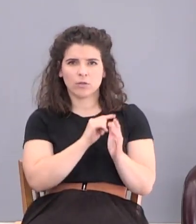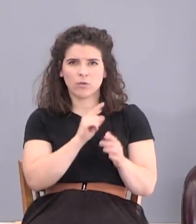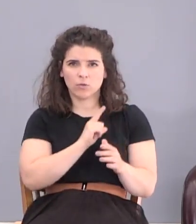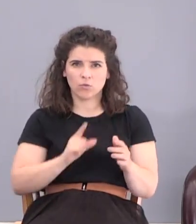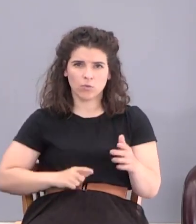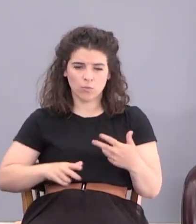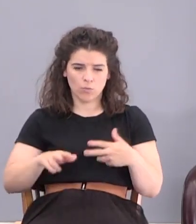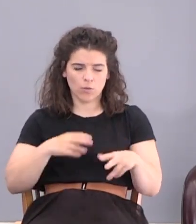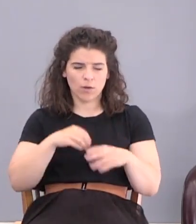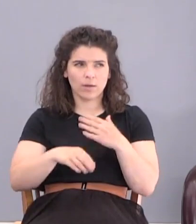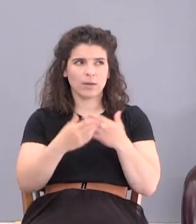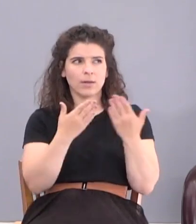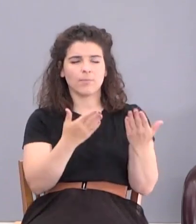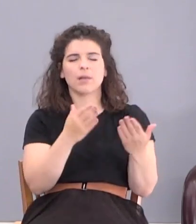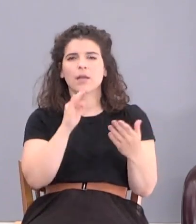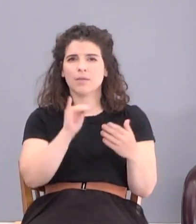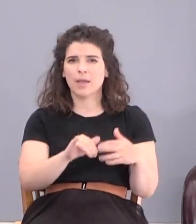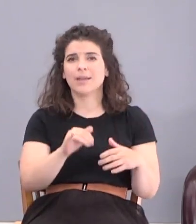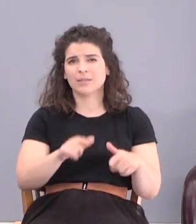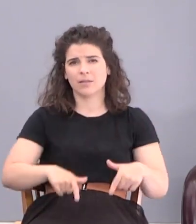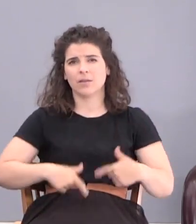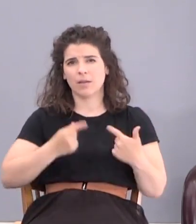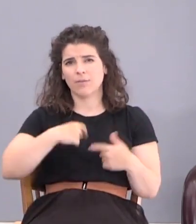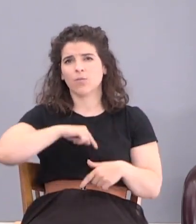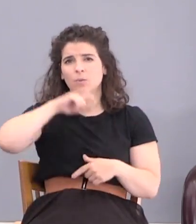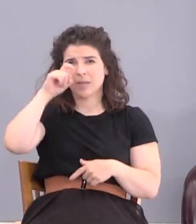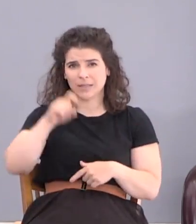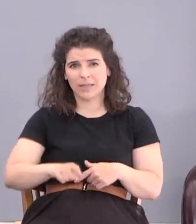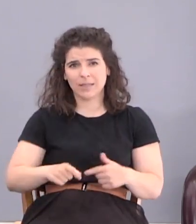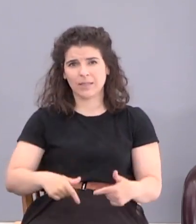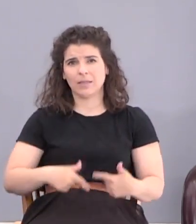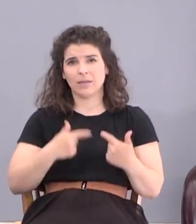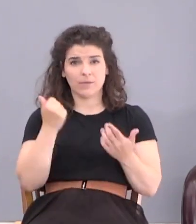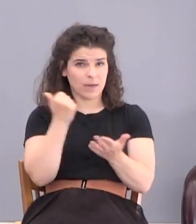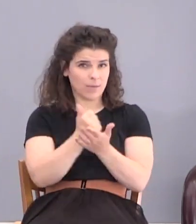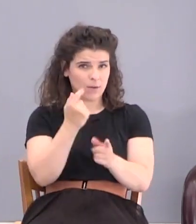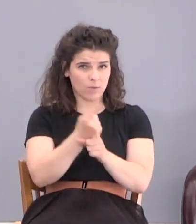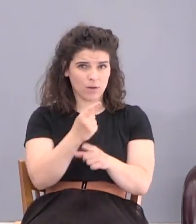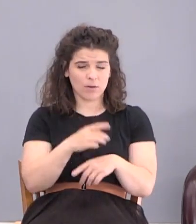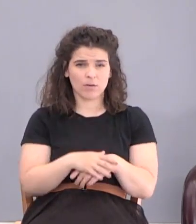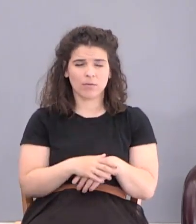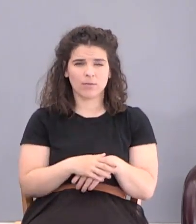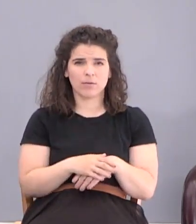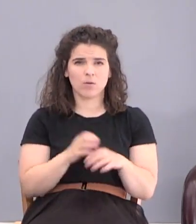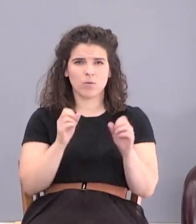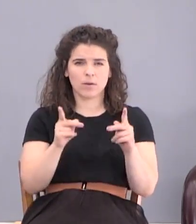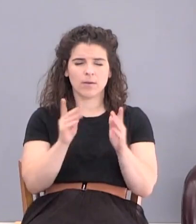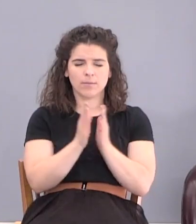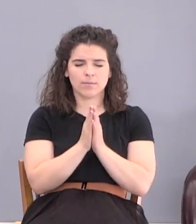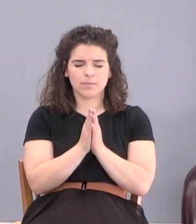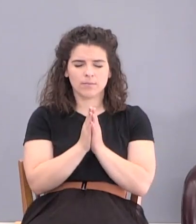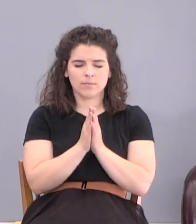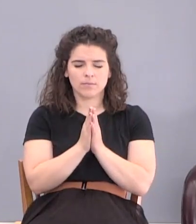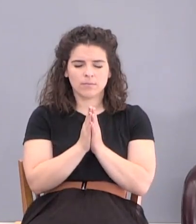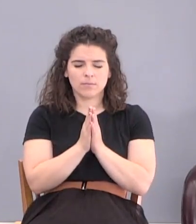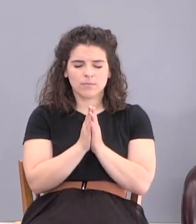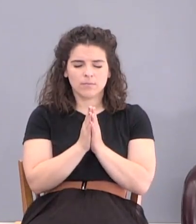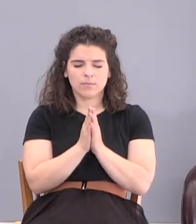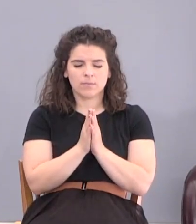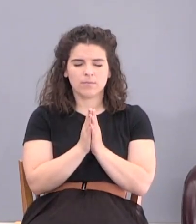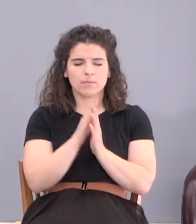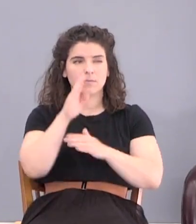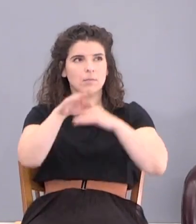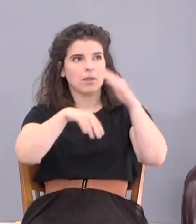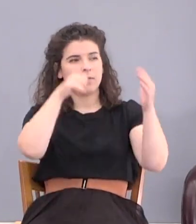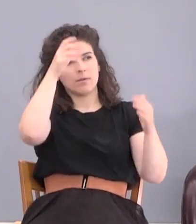him. That's the life that we need to be living. Amen? All right. Heavenly Father, thank you again for the